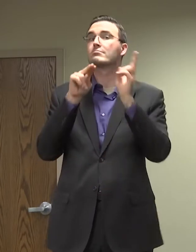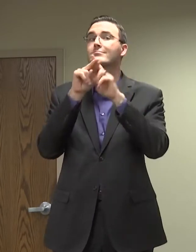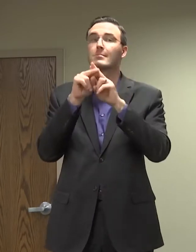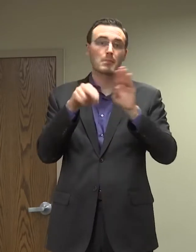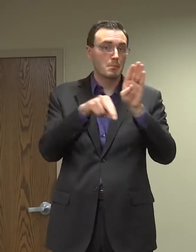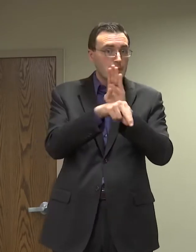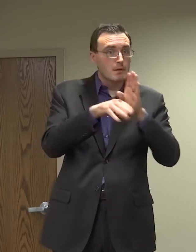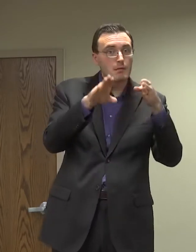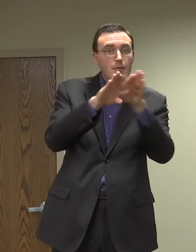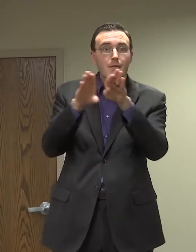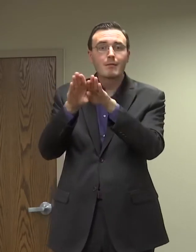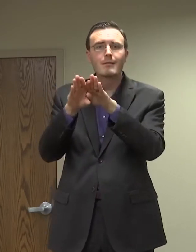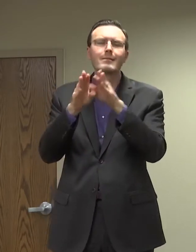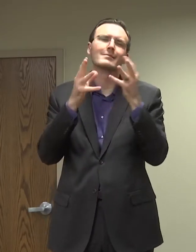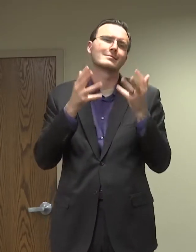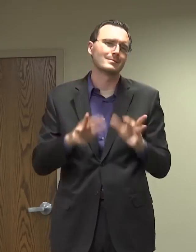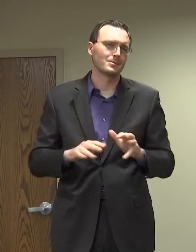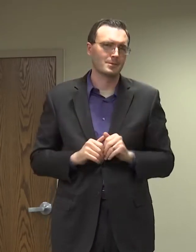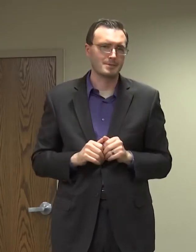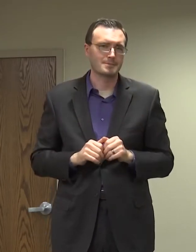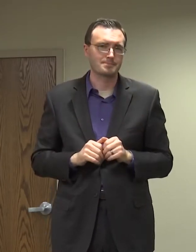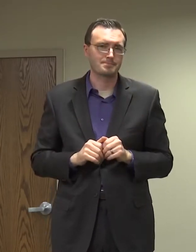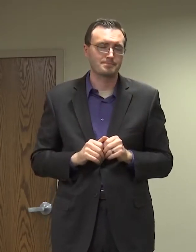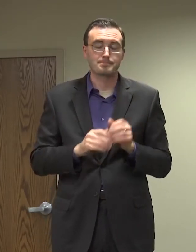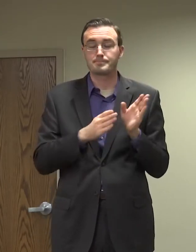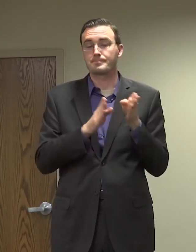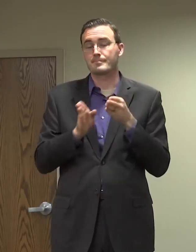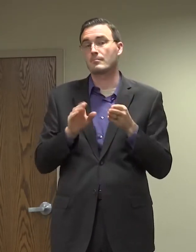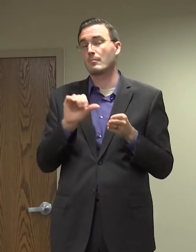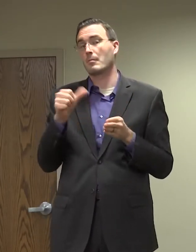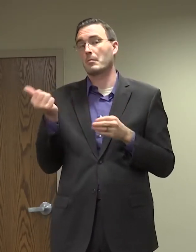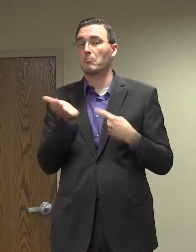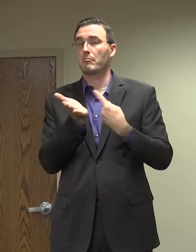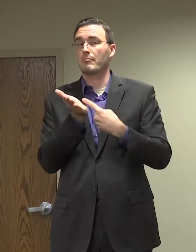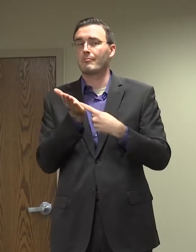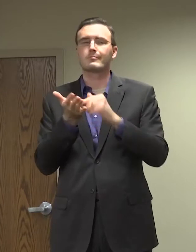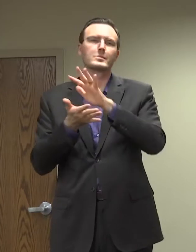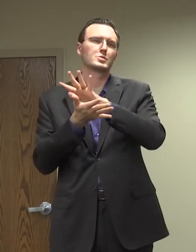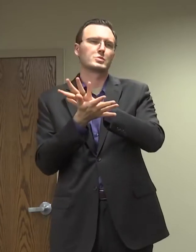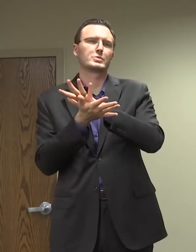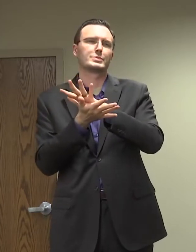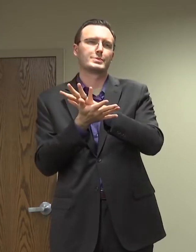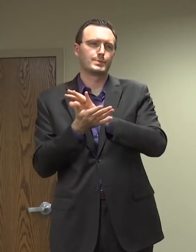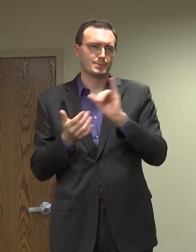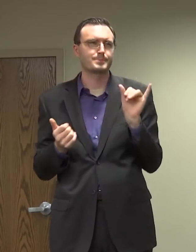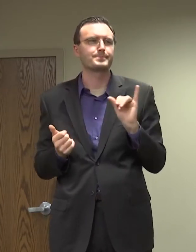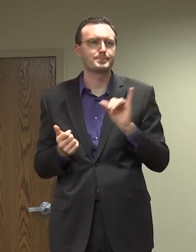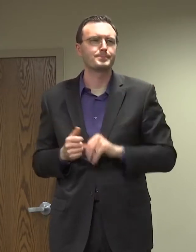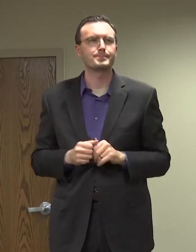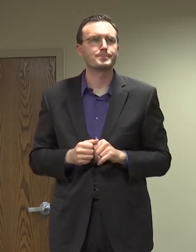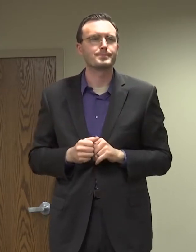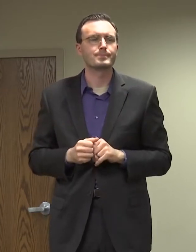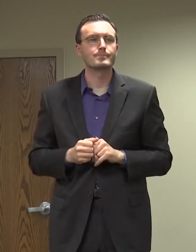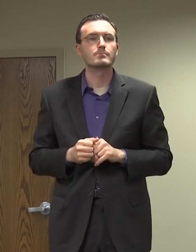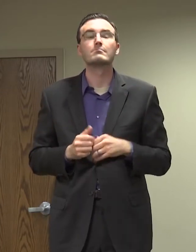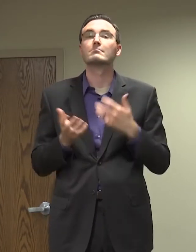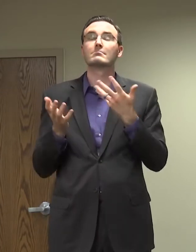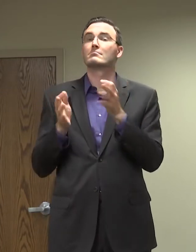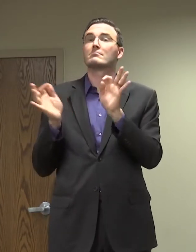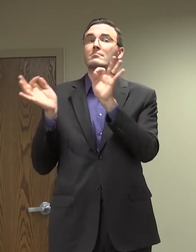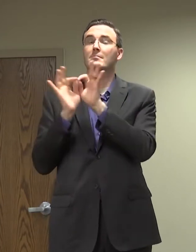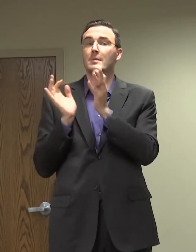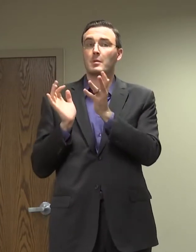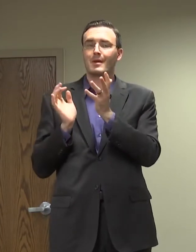schools, and I think this becomes very important to understand. So what are the triggers? So I know that they reissued some new